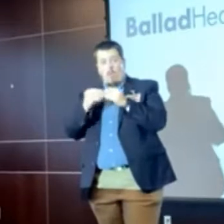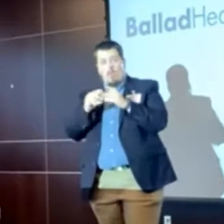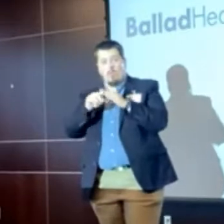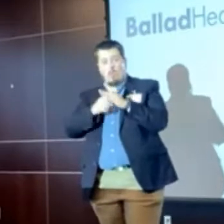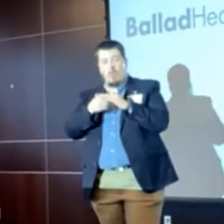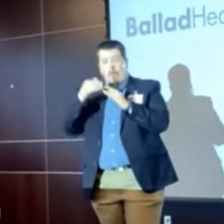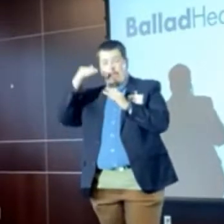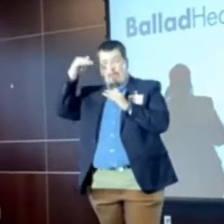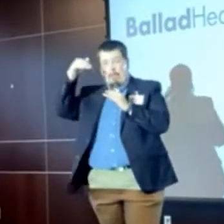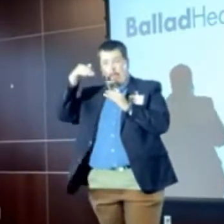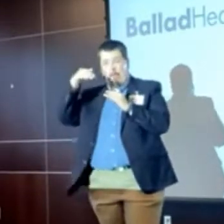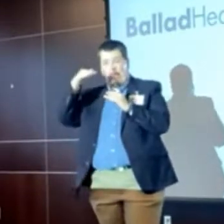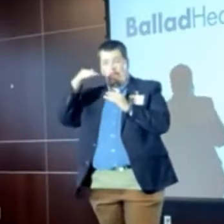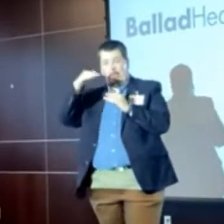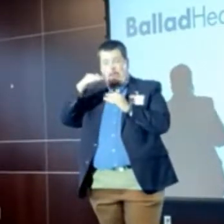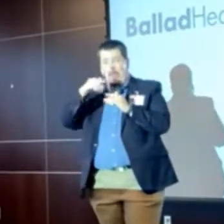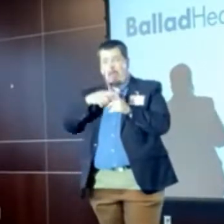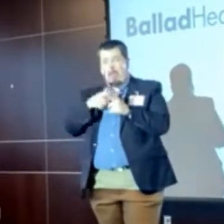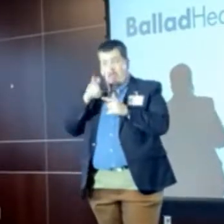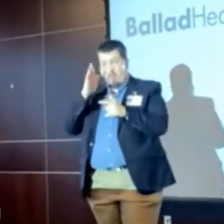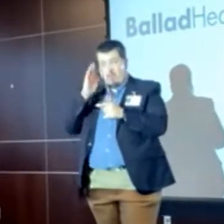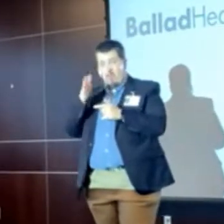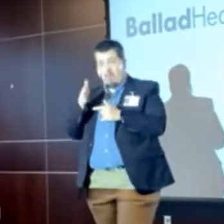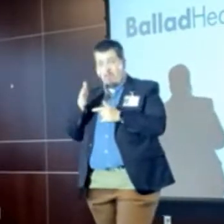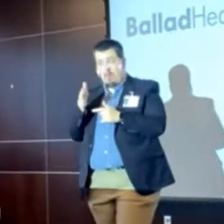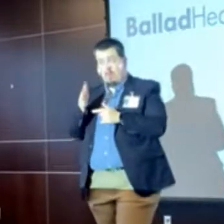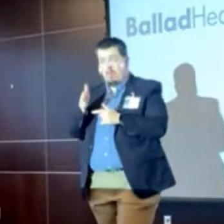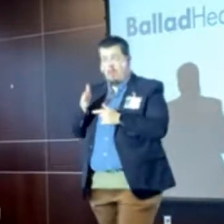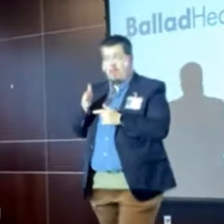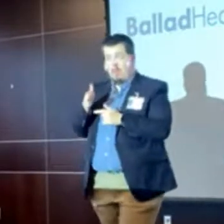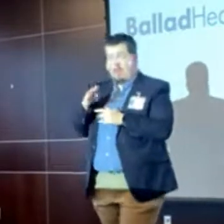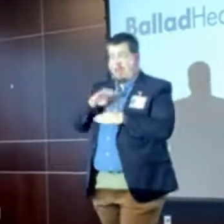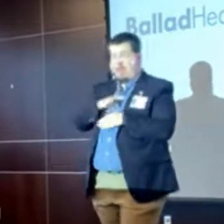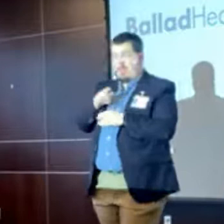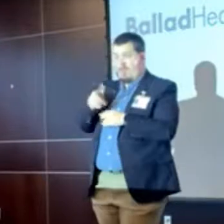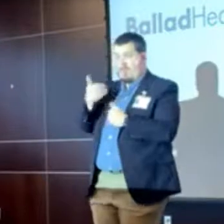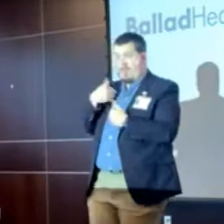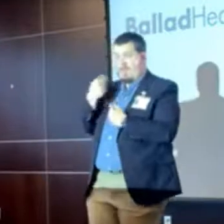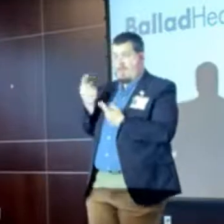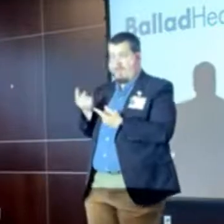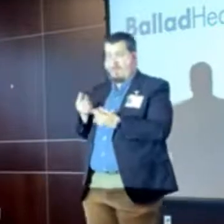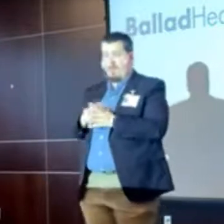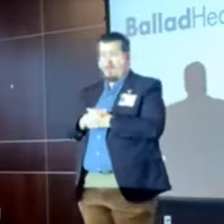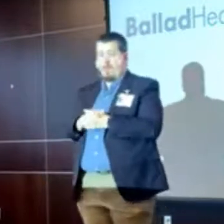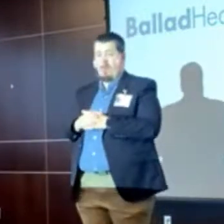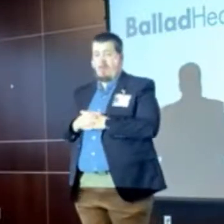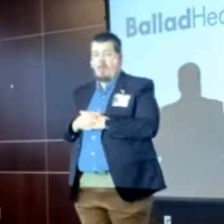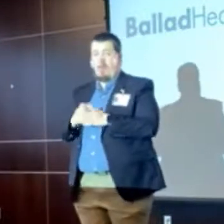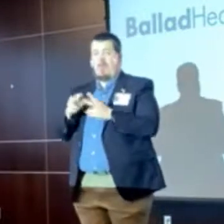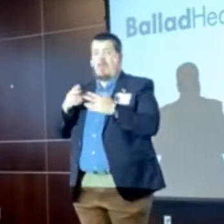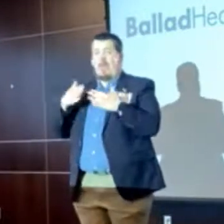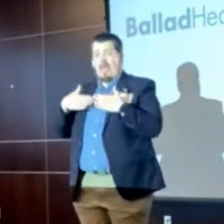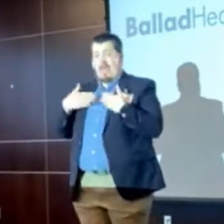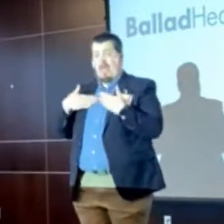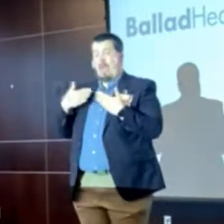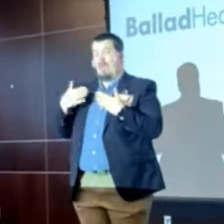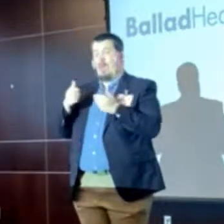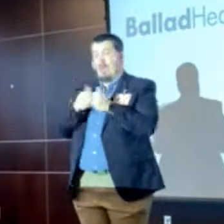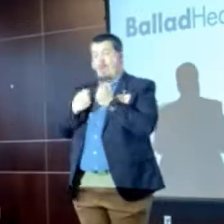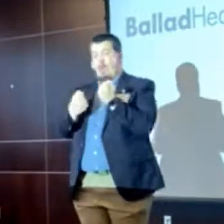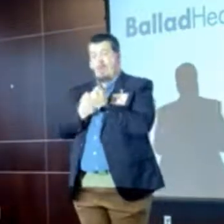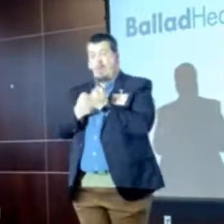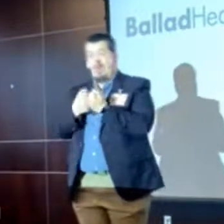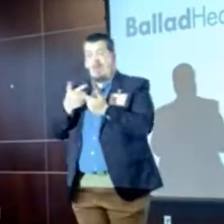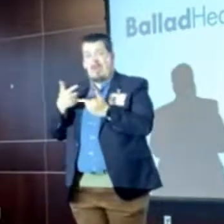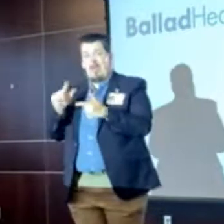to level off, are you satisfied with what you've got so far? We're very happy, very pleased with the support we